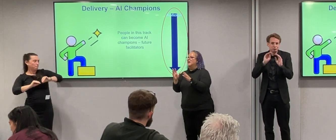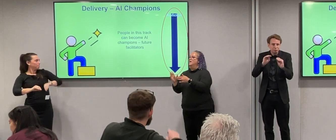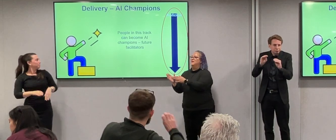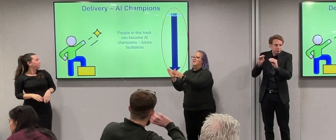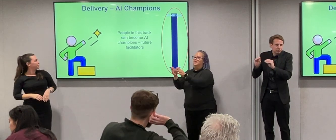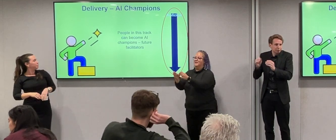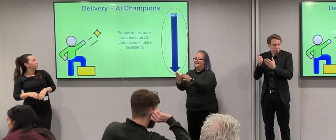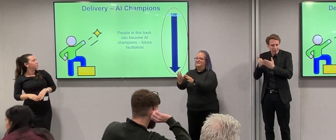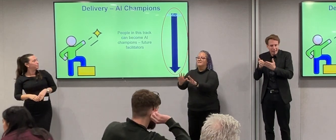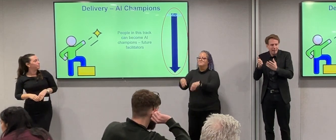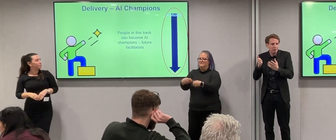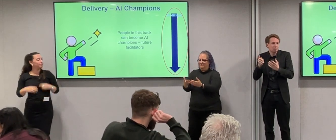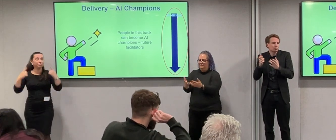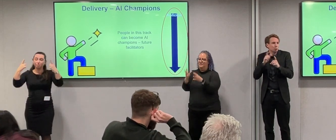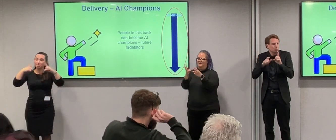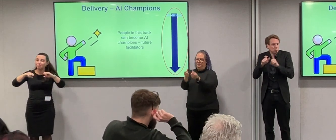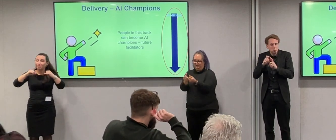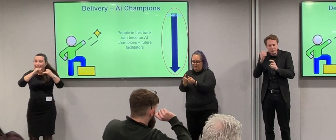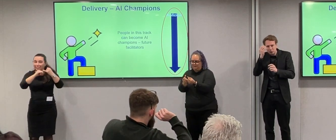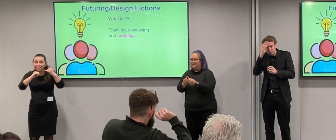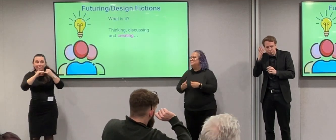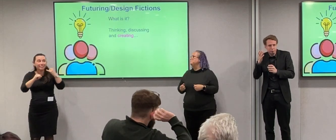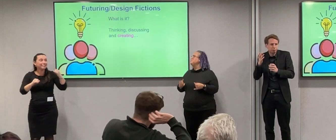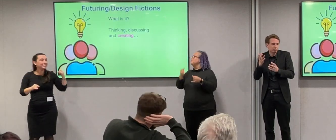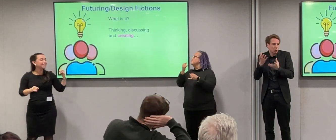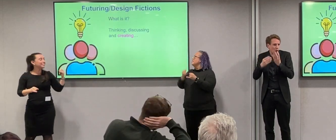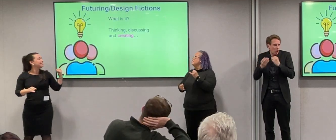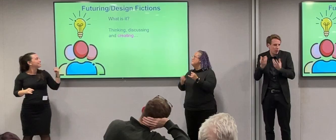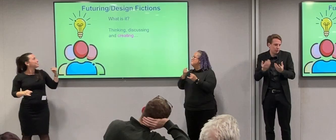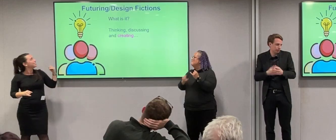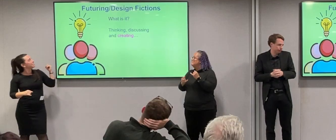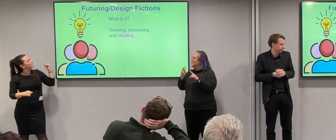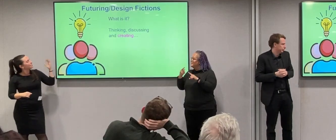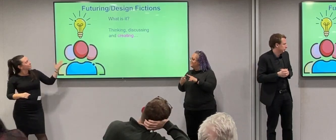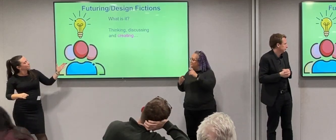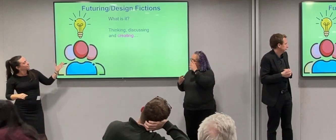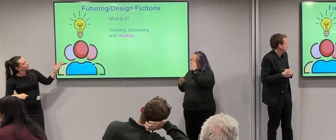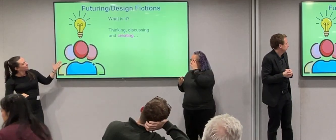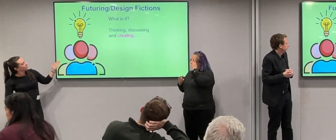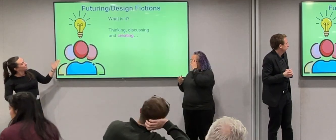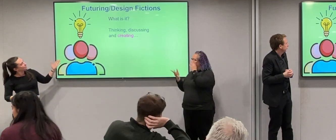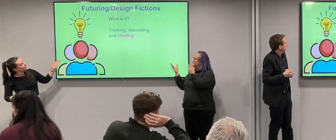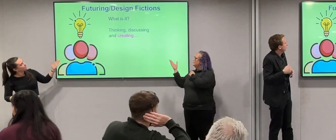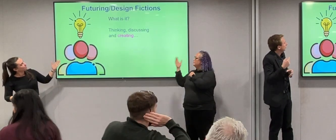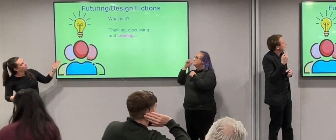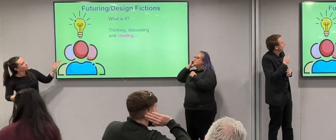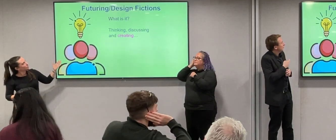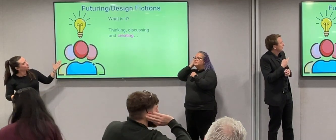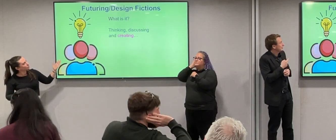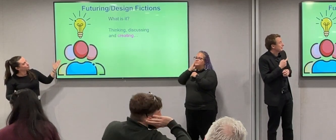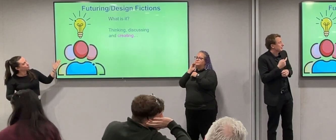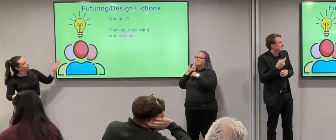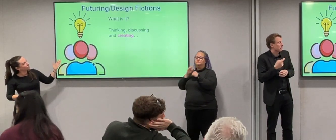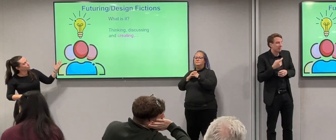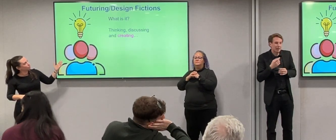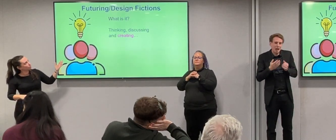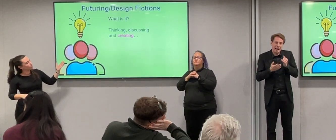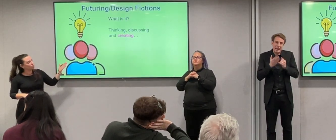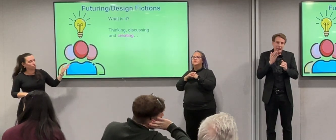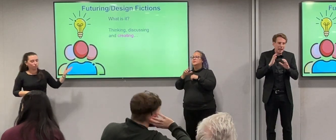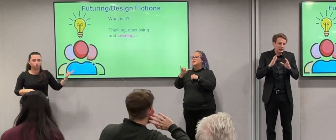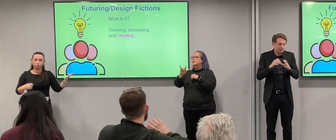And the final point that I hopefully have some time for is this idea of integrating into these